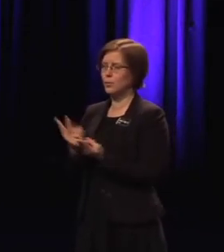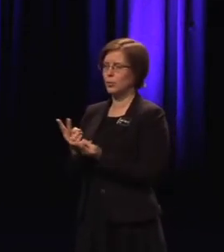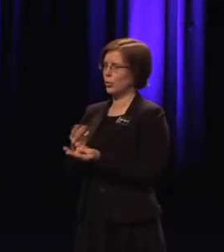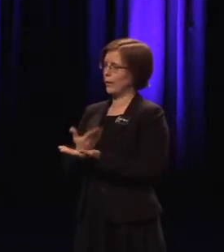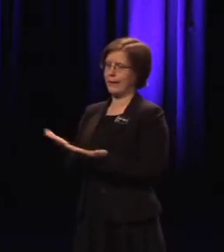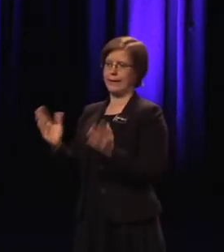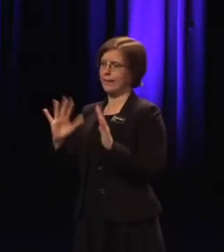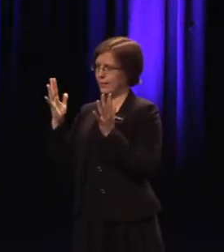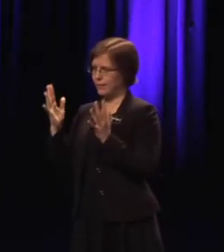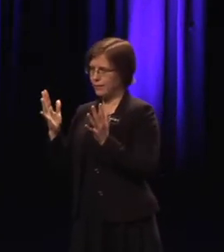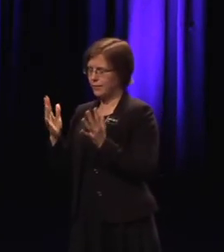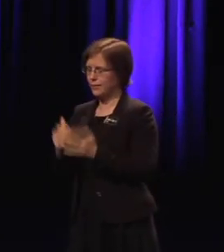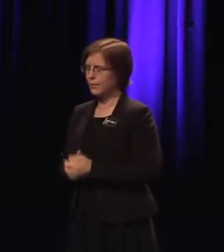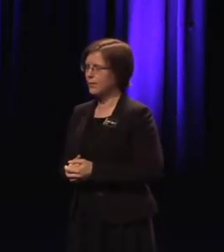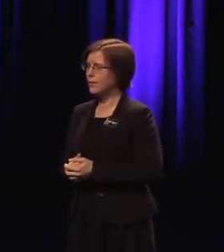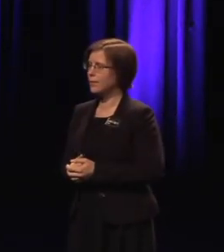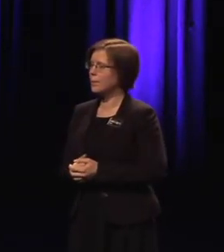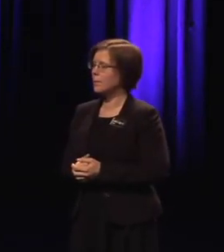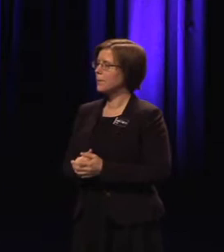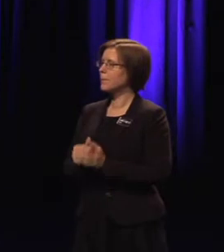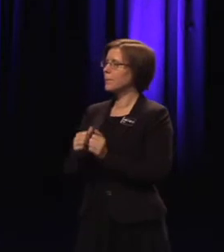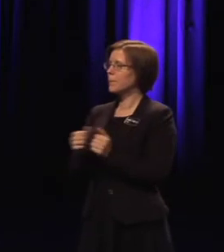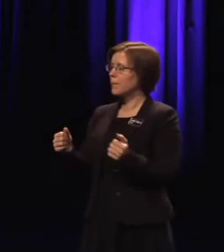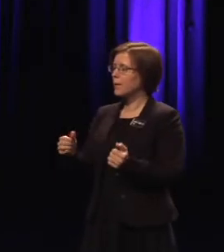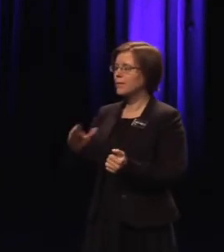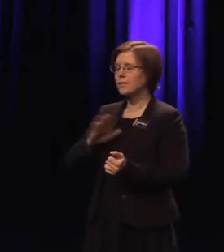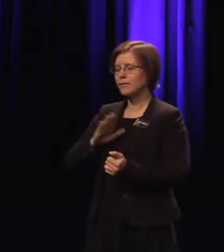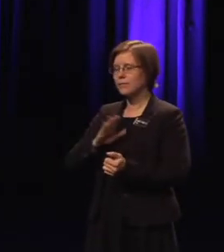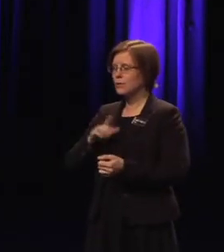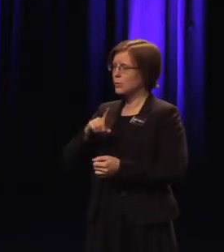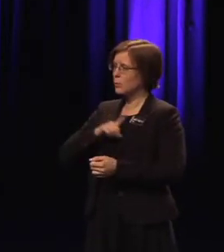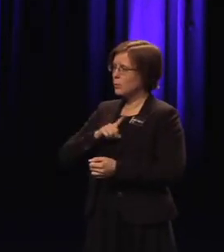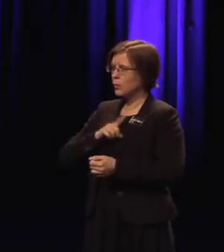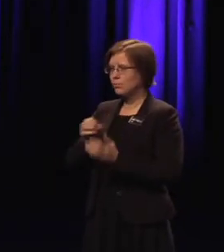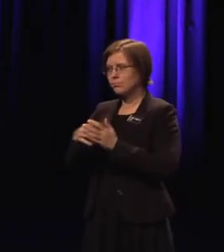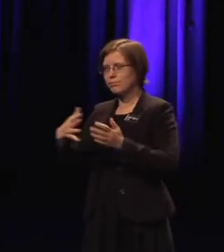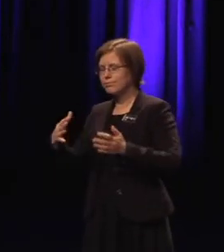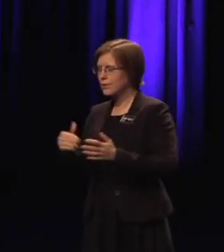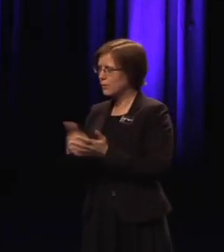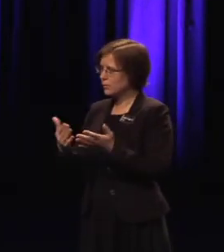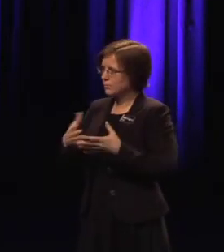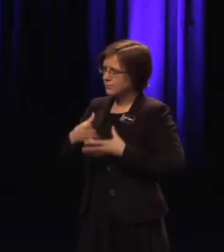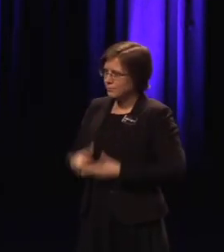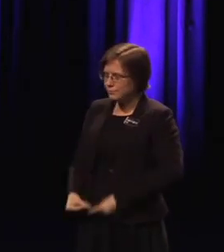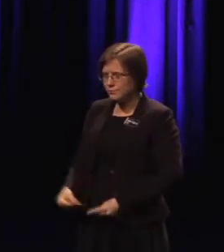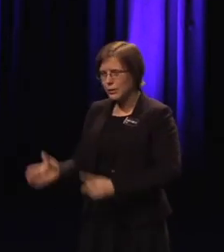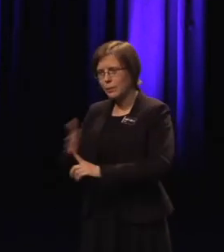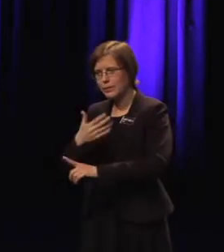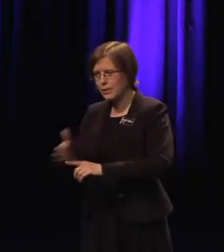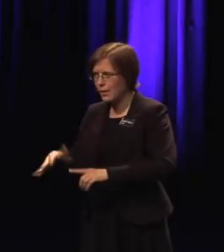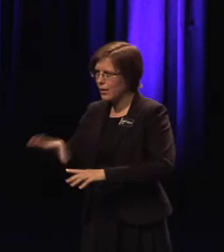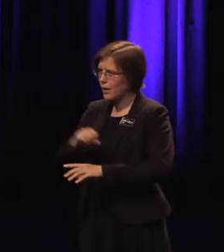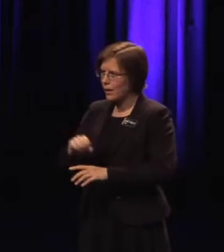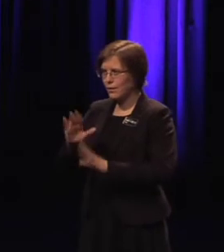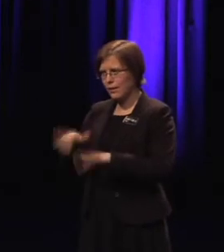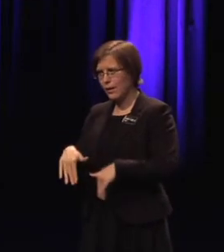But the dry kindling of repression, deprivation, exclusion, and abuse had been piling up for